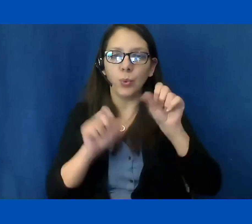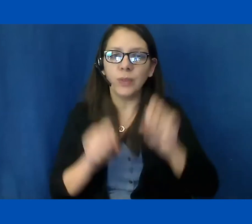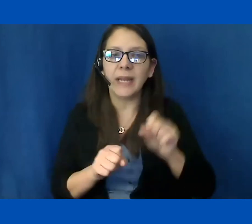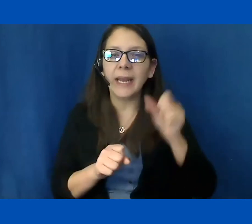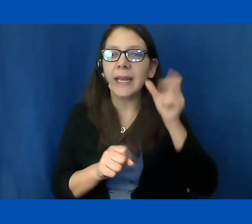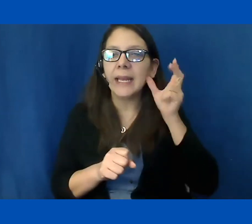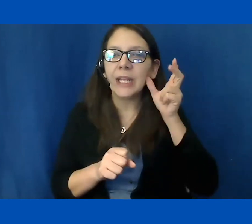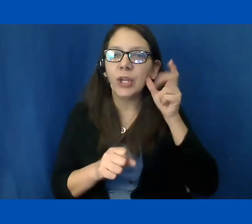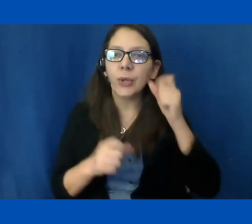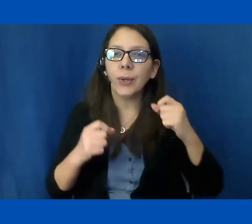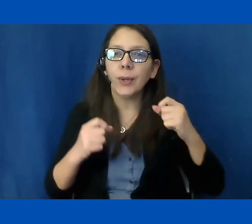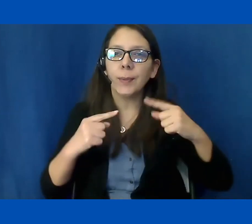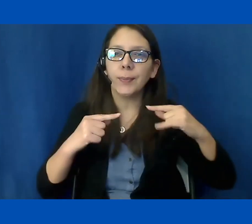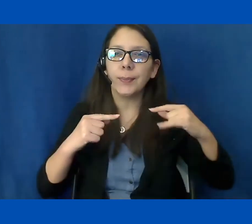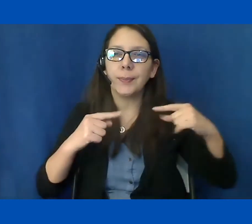this low-level humming